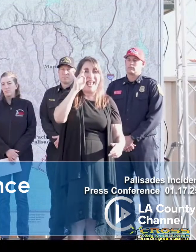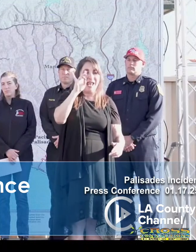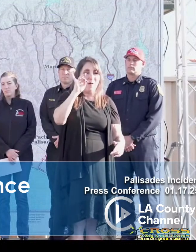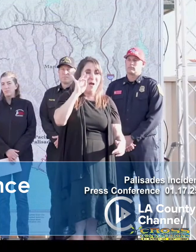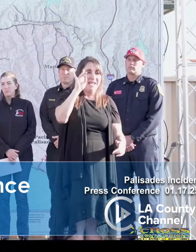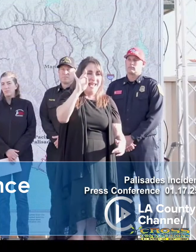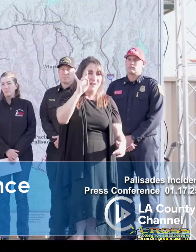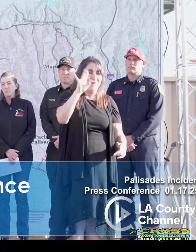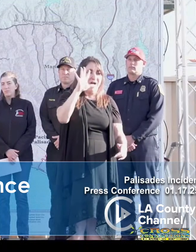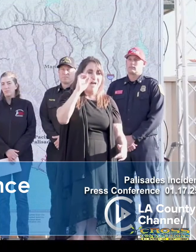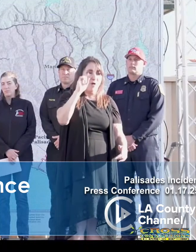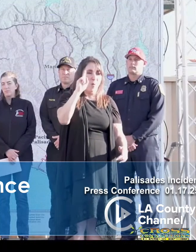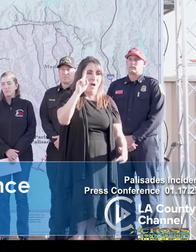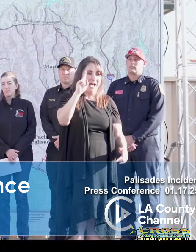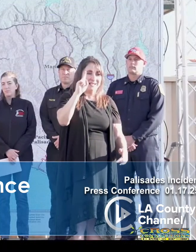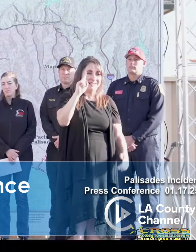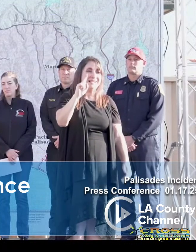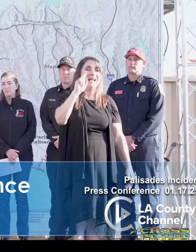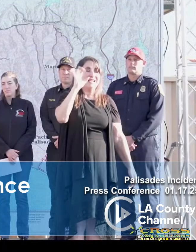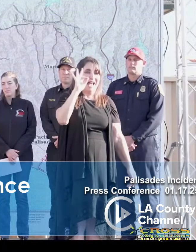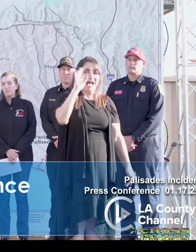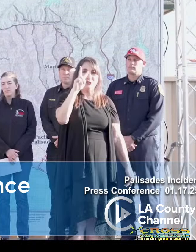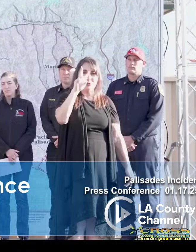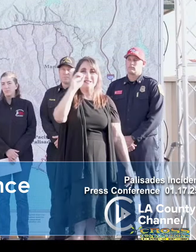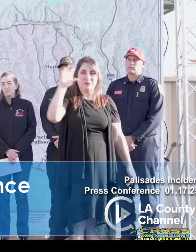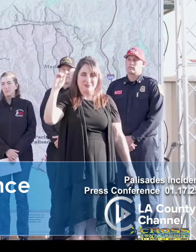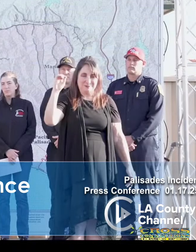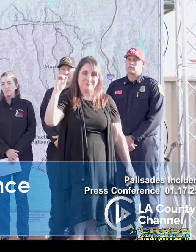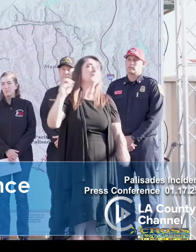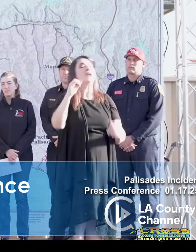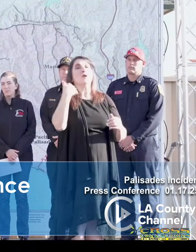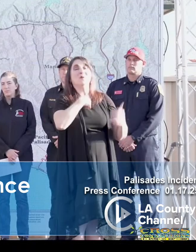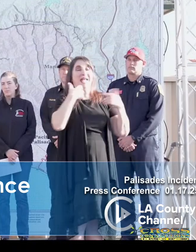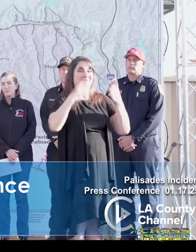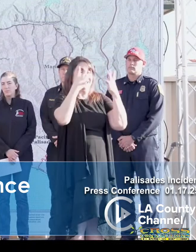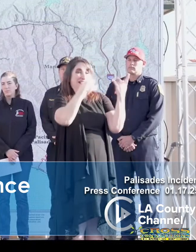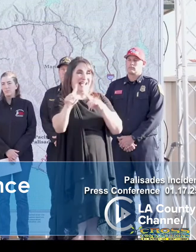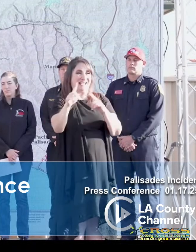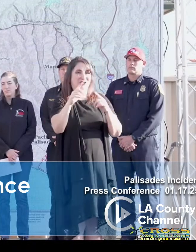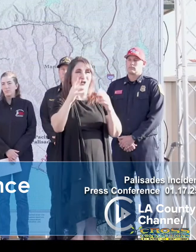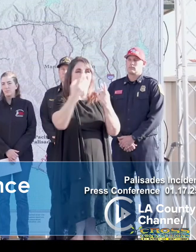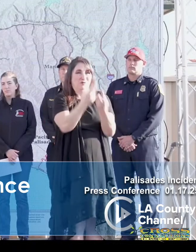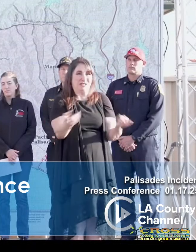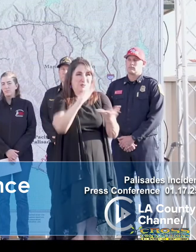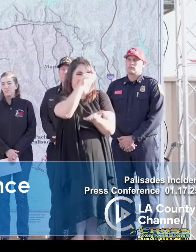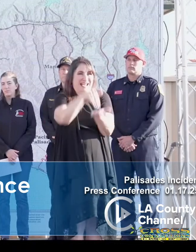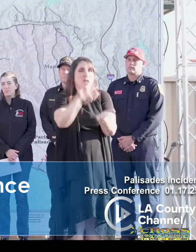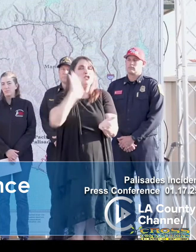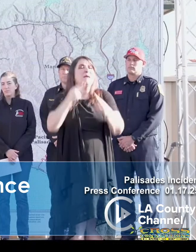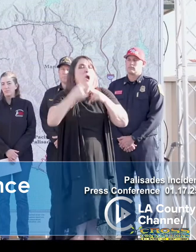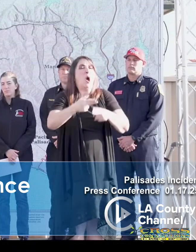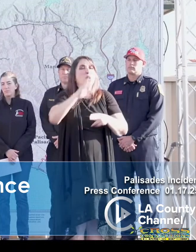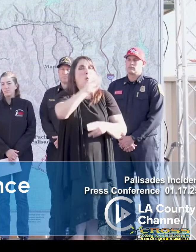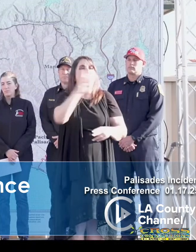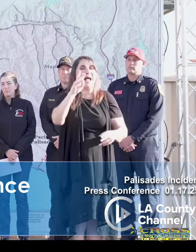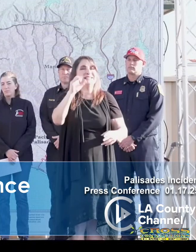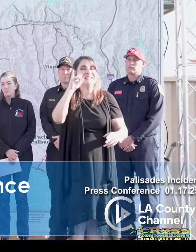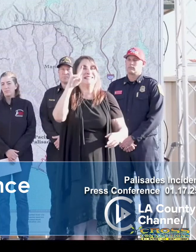818-501-9200. We have the Disaster Resource Center at what used to be called the West Side Pavilion. That's